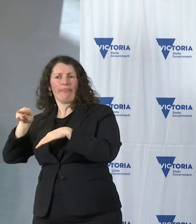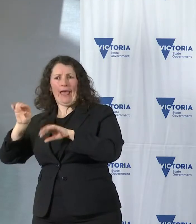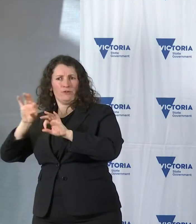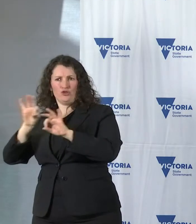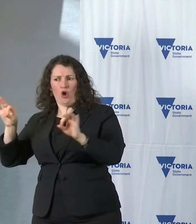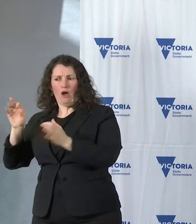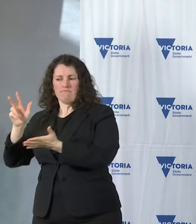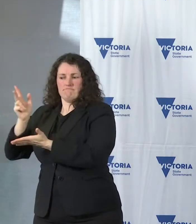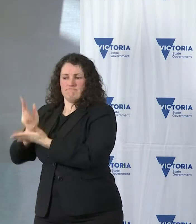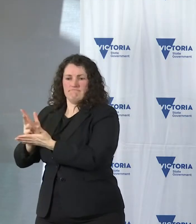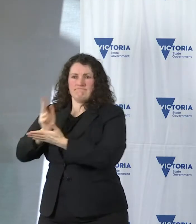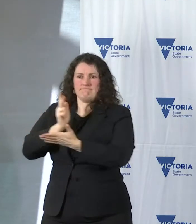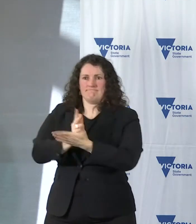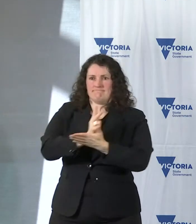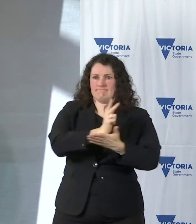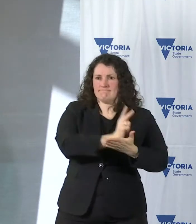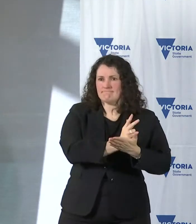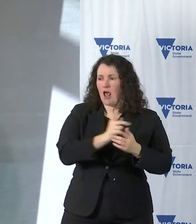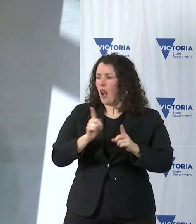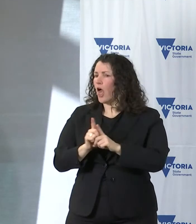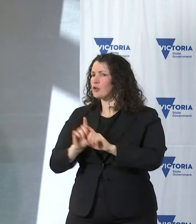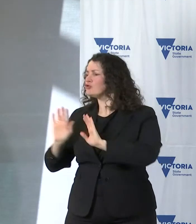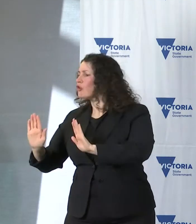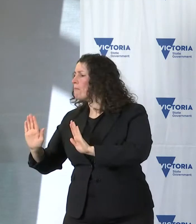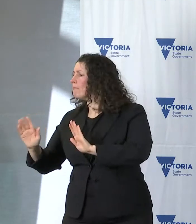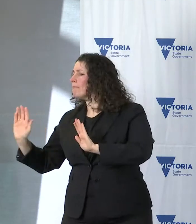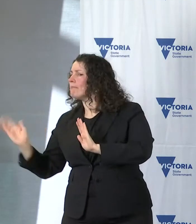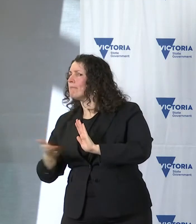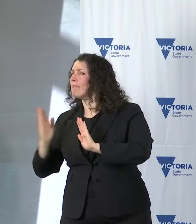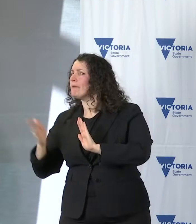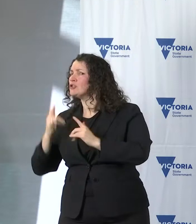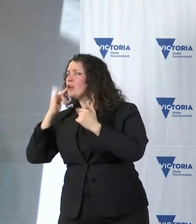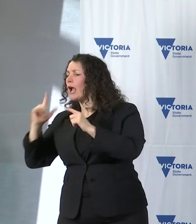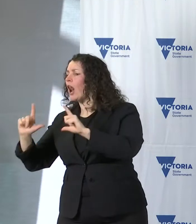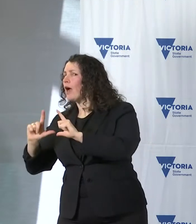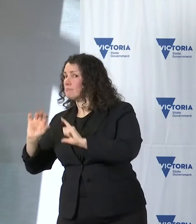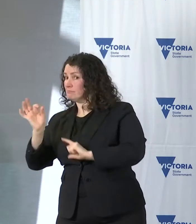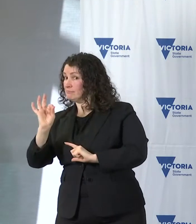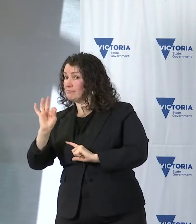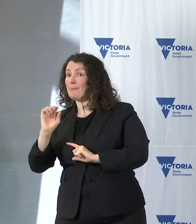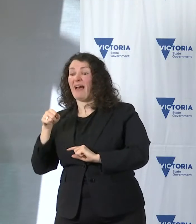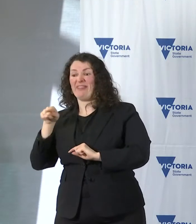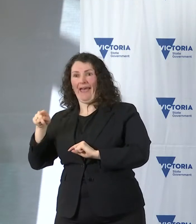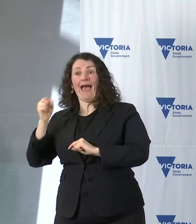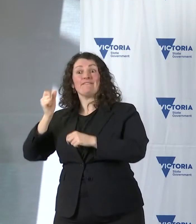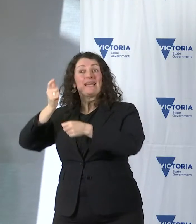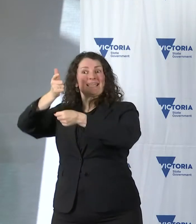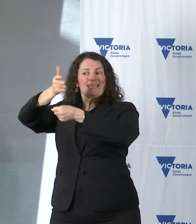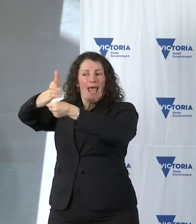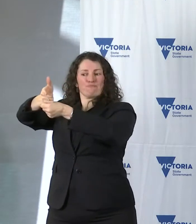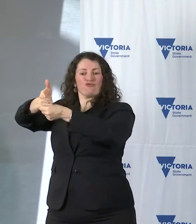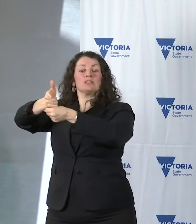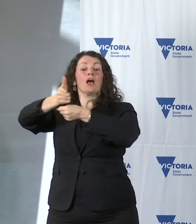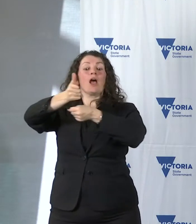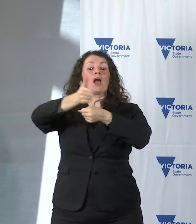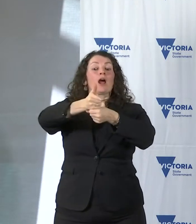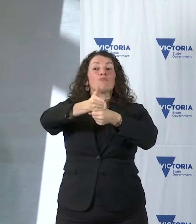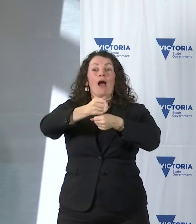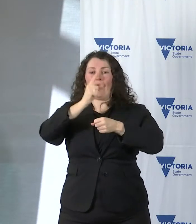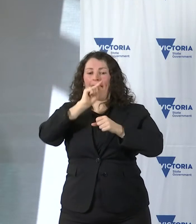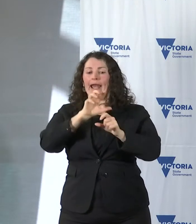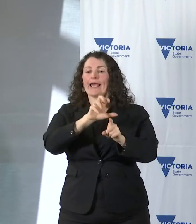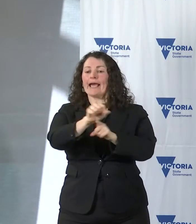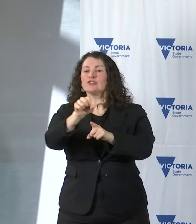number plates and then matching them with the permits that have been issued? Is that something they're doing? Well, they are actually also having